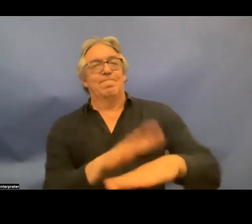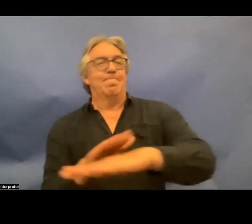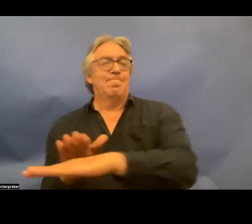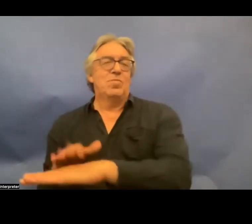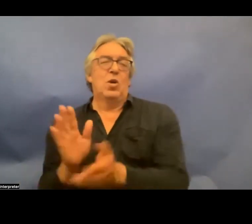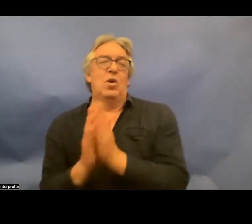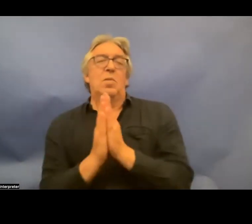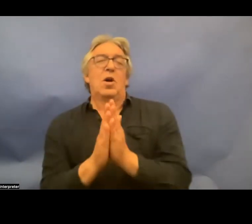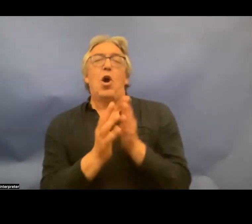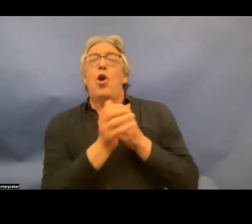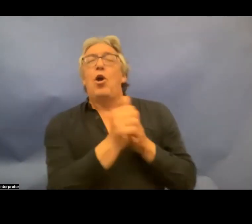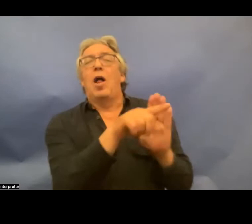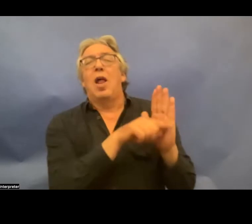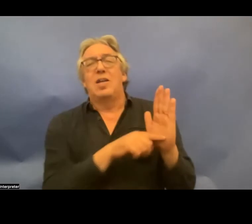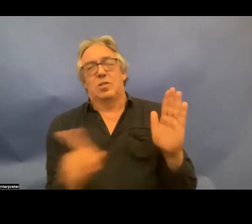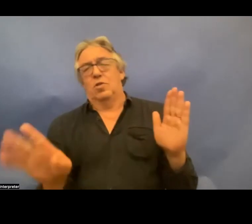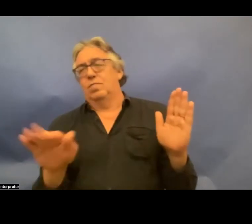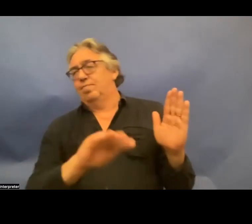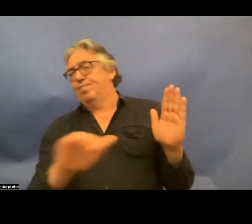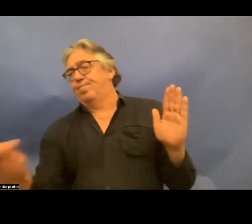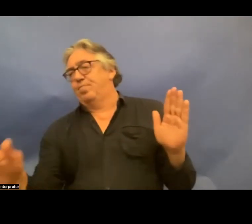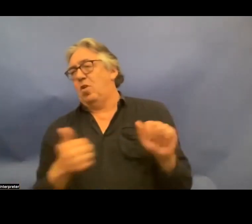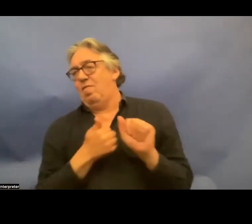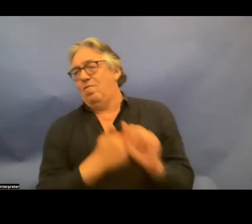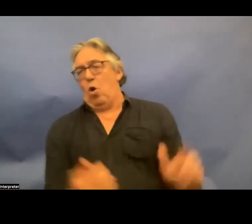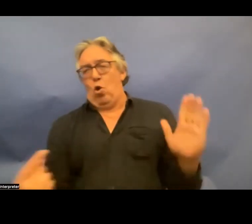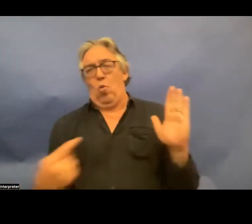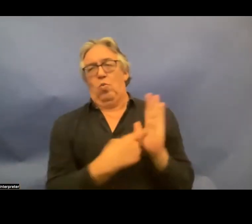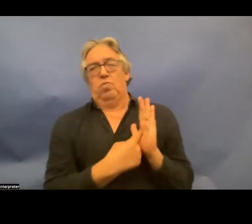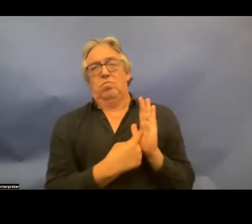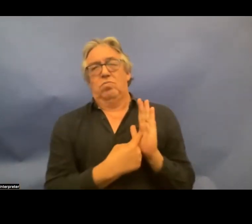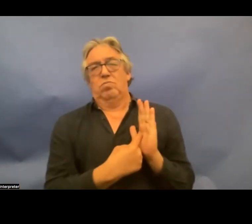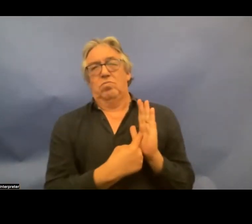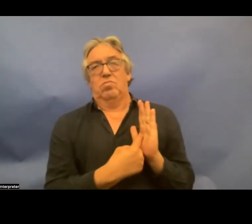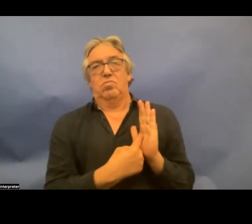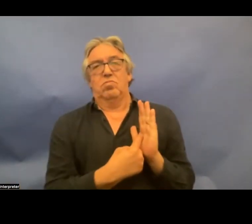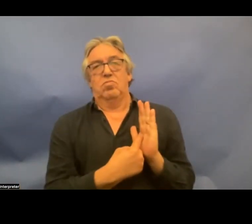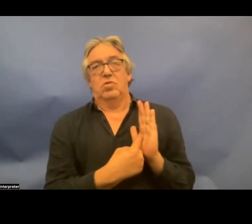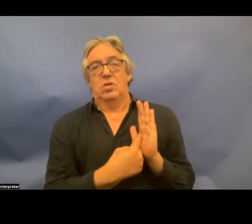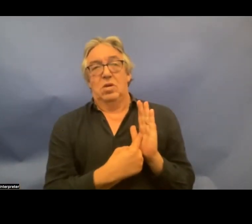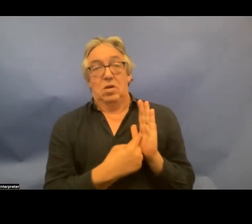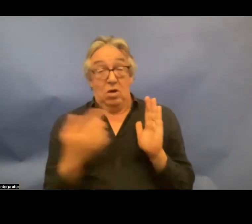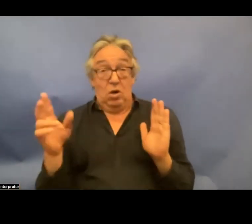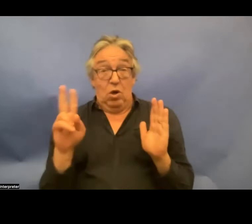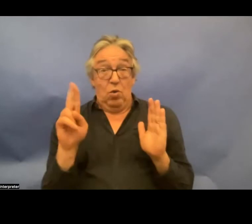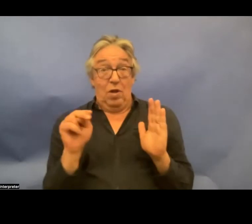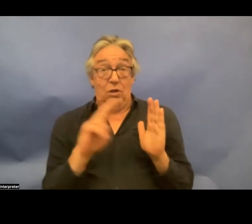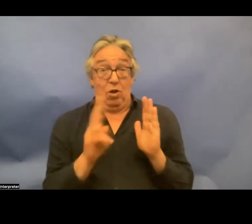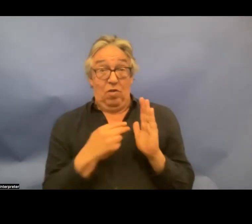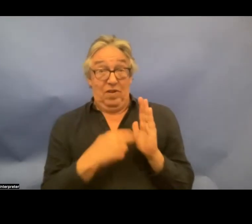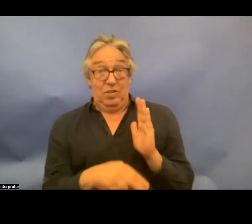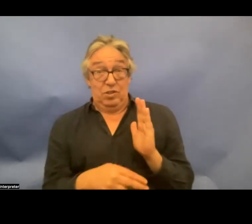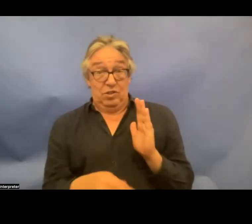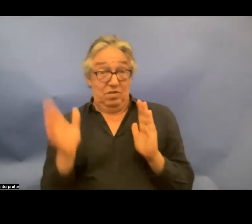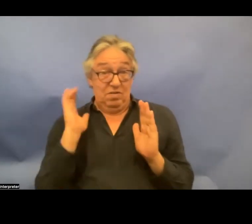15 years ago, and we are at the same situation. The institutionalization is